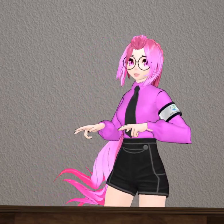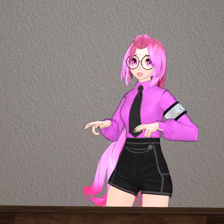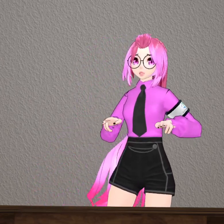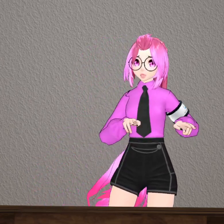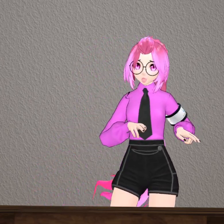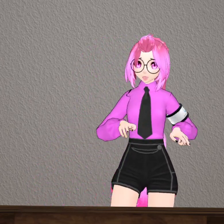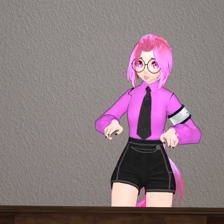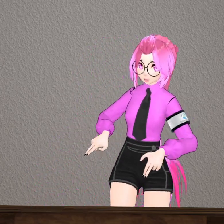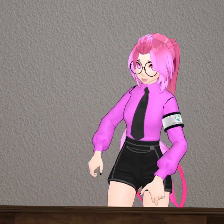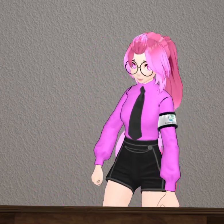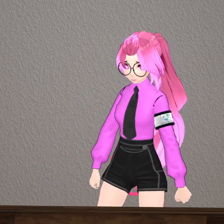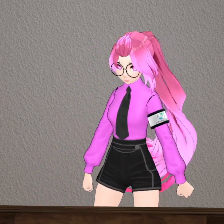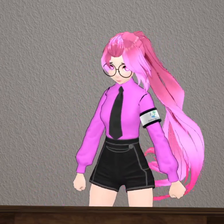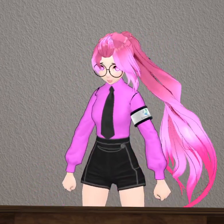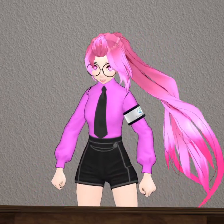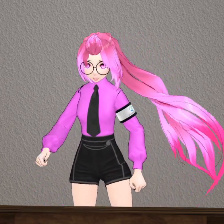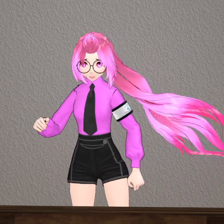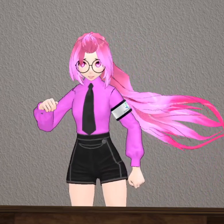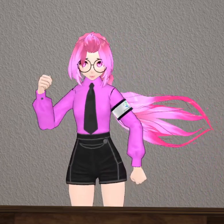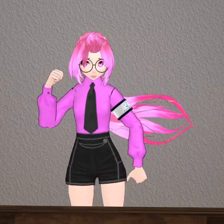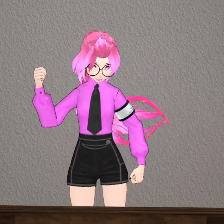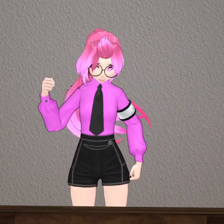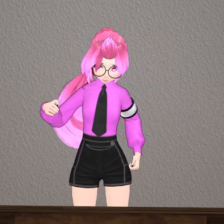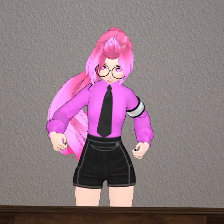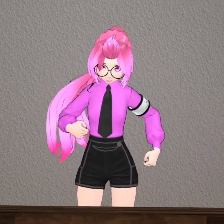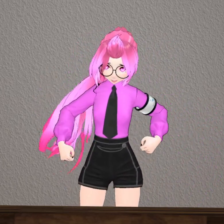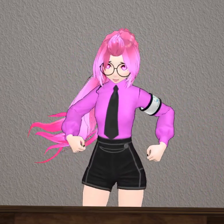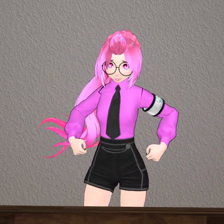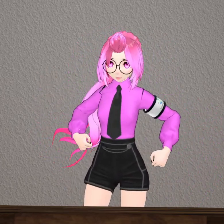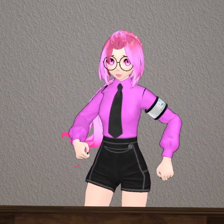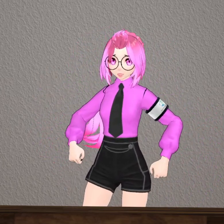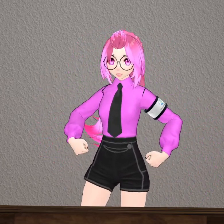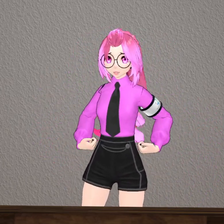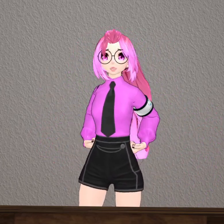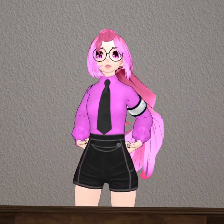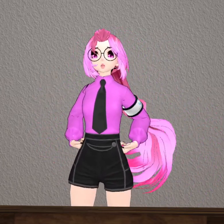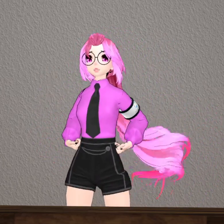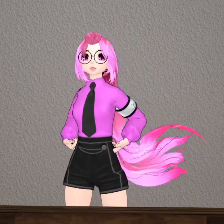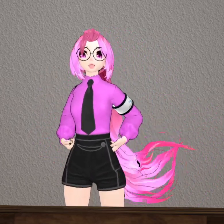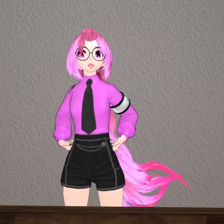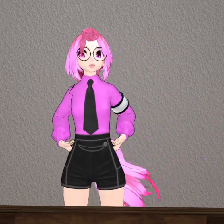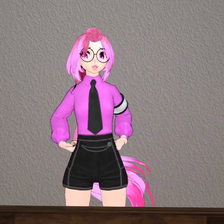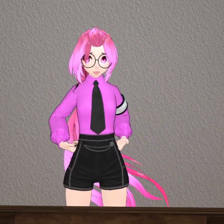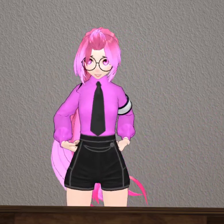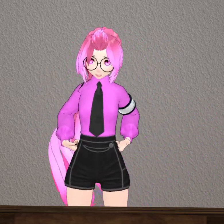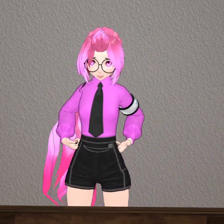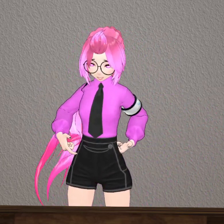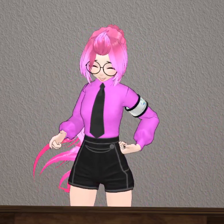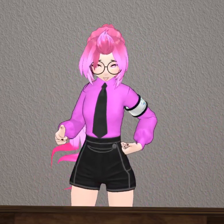worry about it. Yeah, those darn whippersnappers making new sign language. Dang